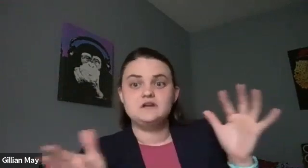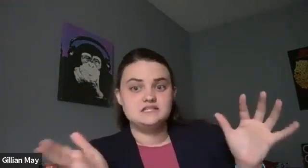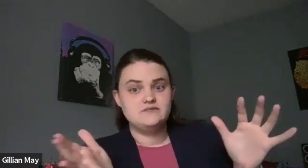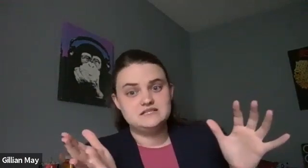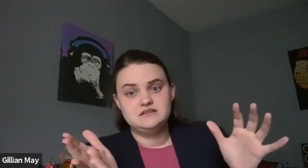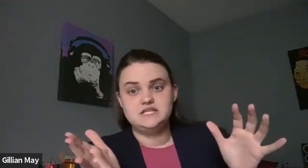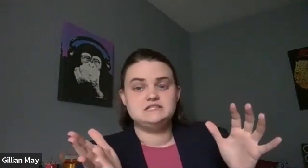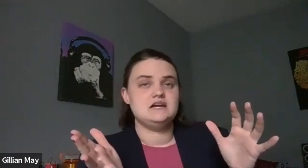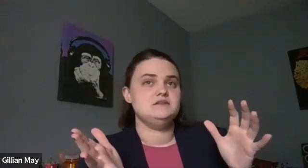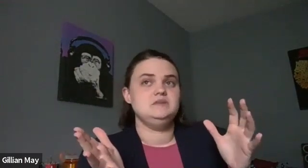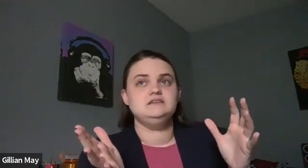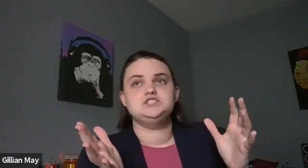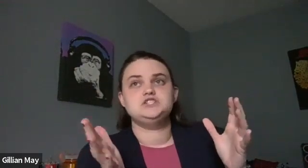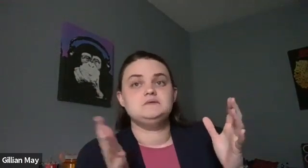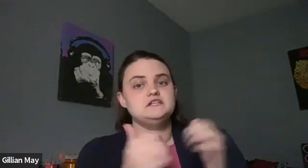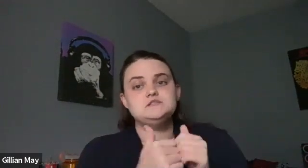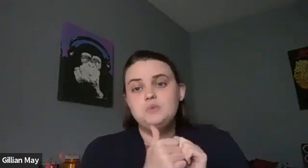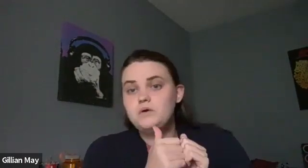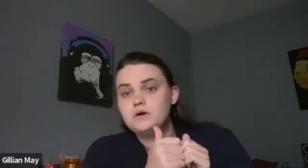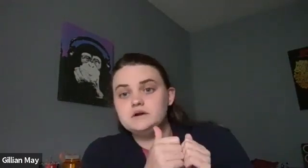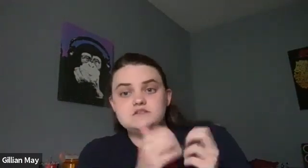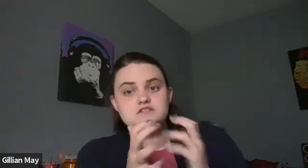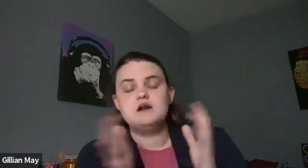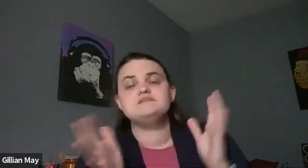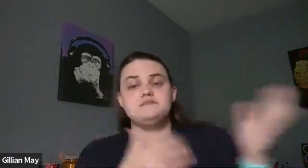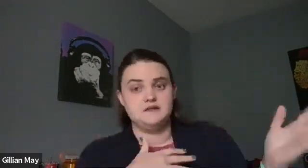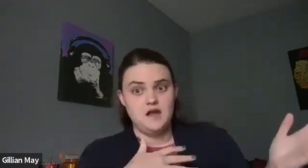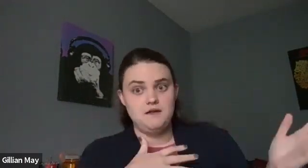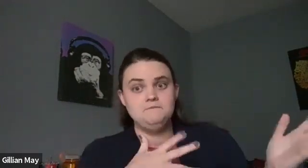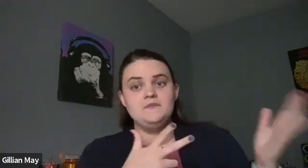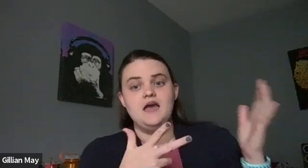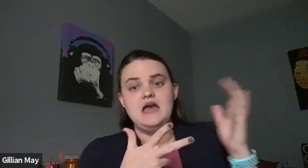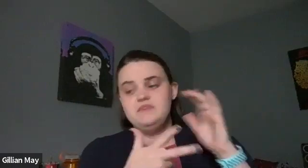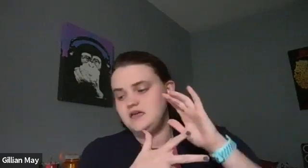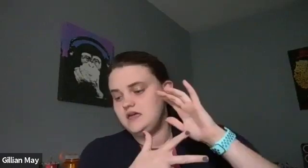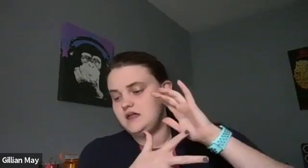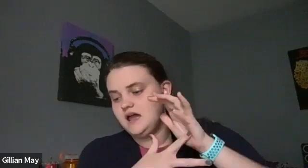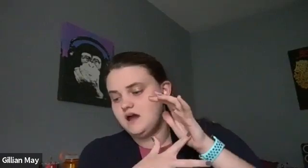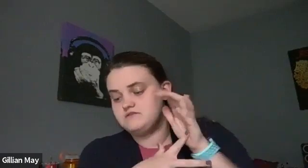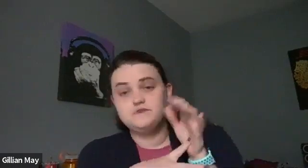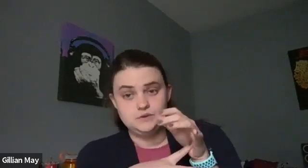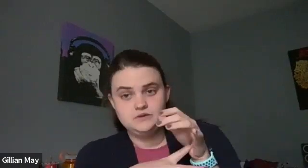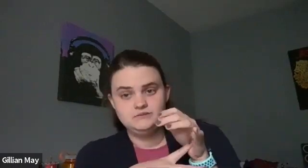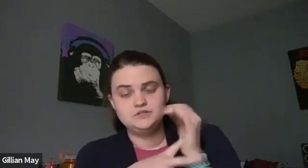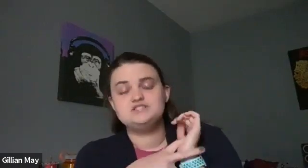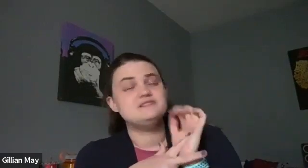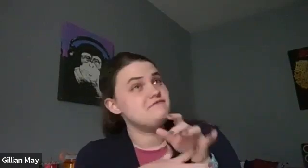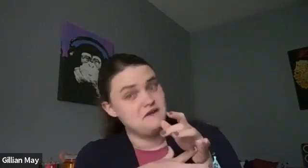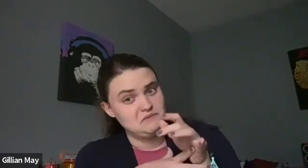kinds of activities that can mean just doing like sports, arts and crafts, stuff like that. And then I have food, which is always a fun